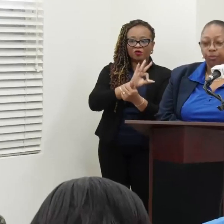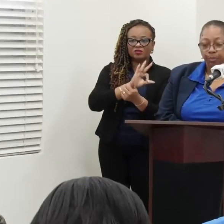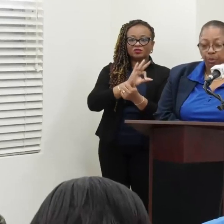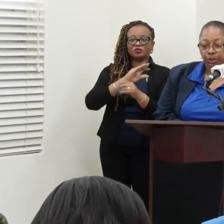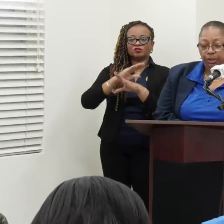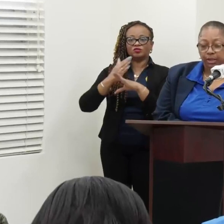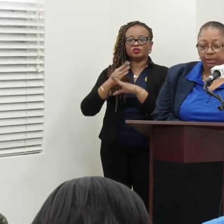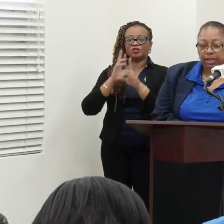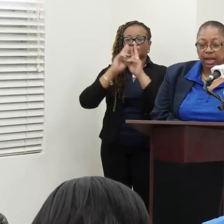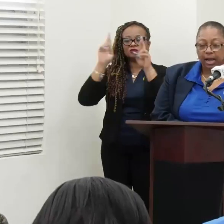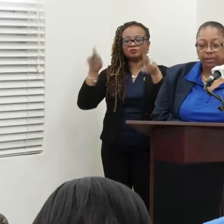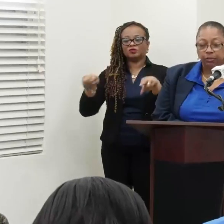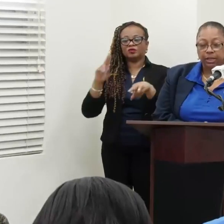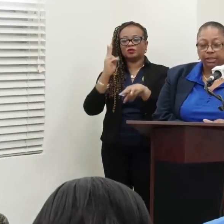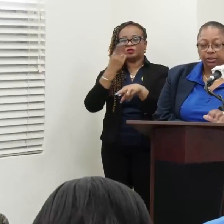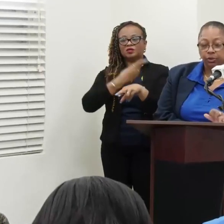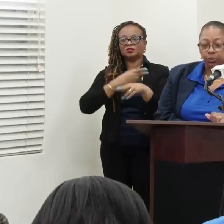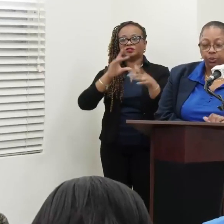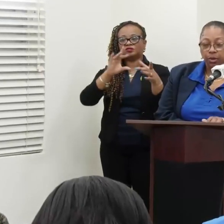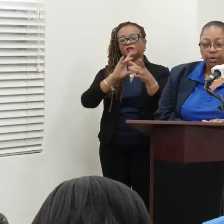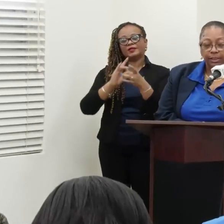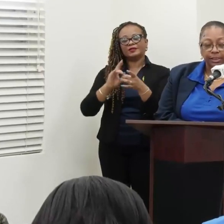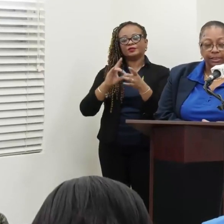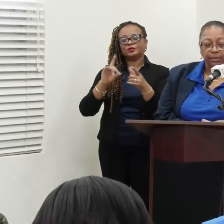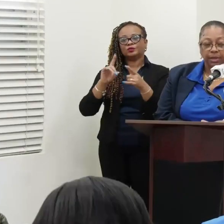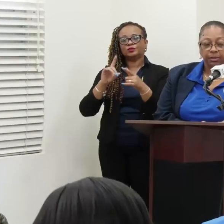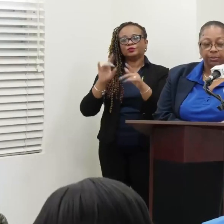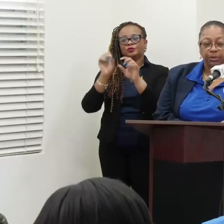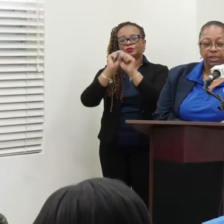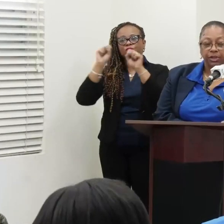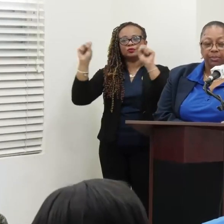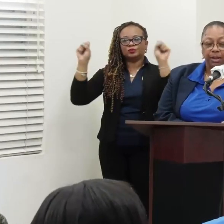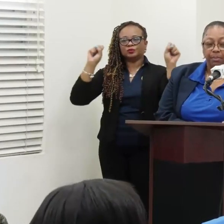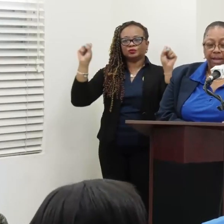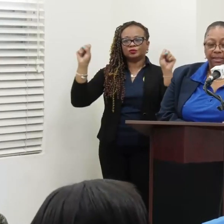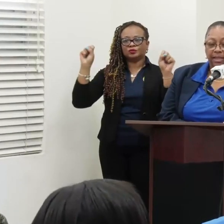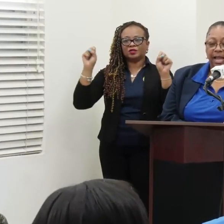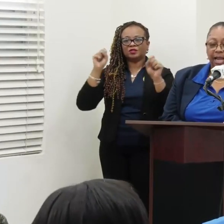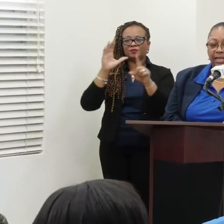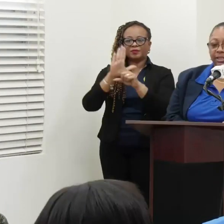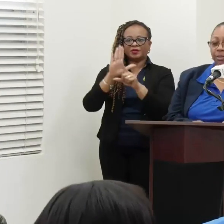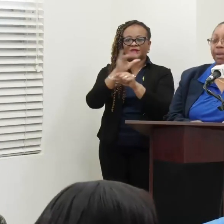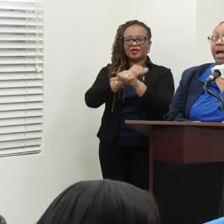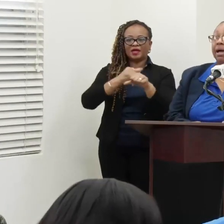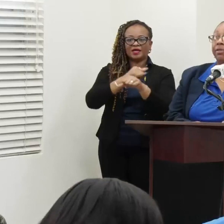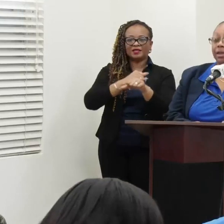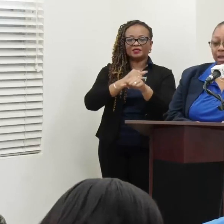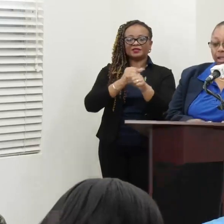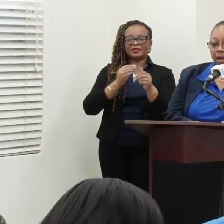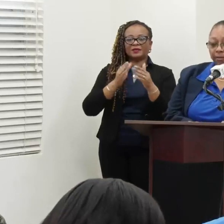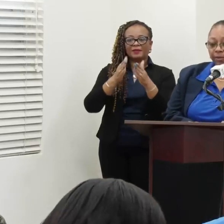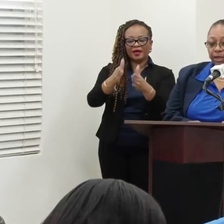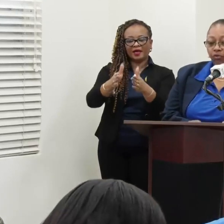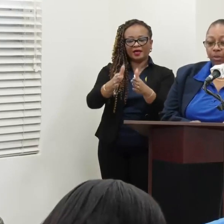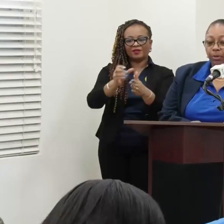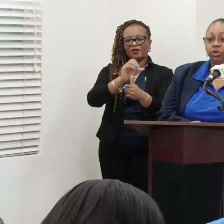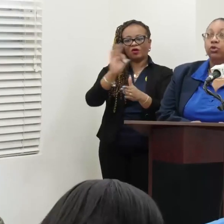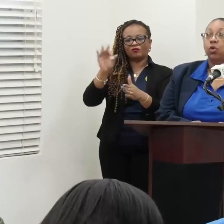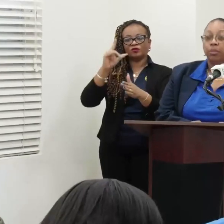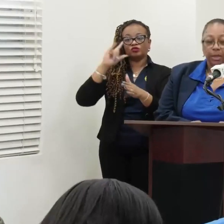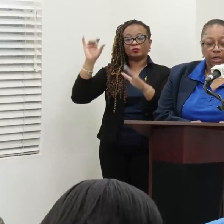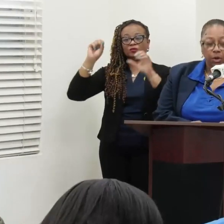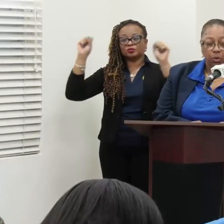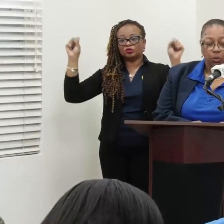who share the report to us as it relates to the system that is potentially impacting the islands in the path of the